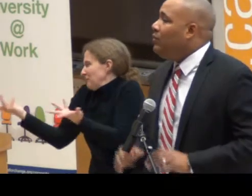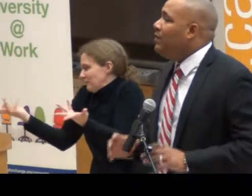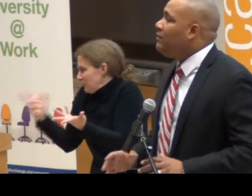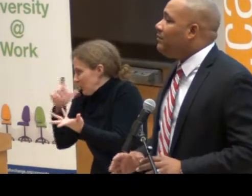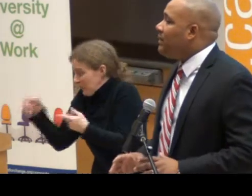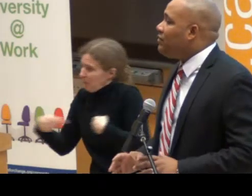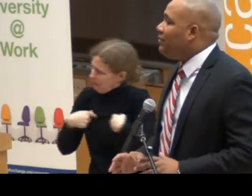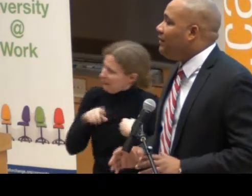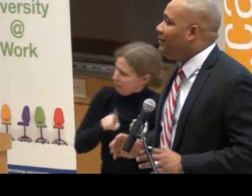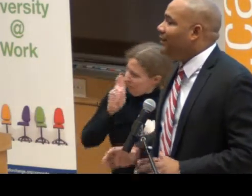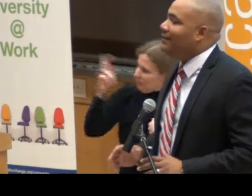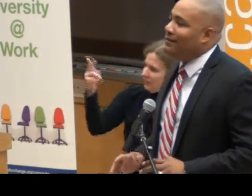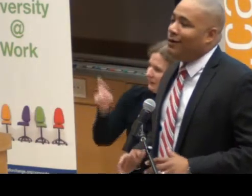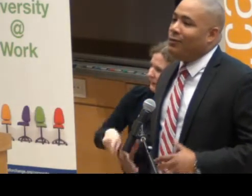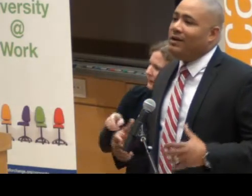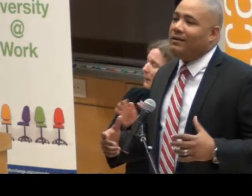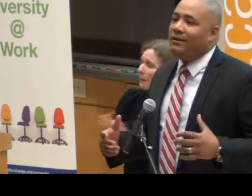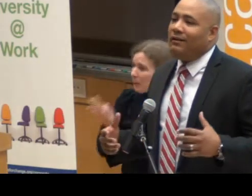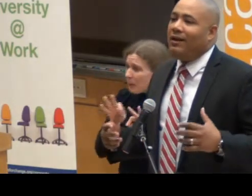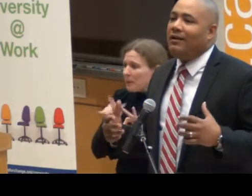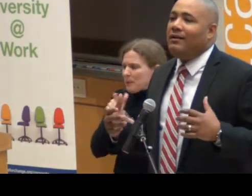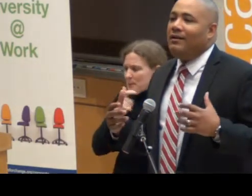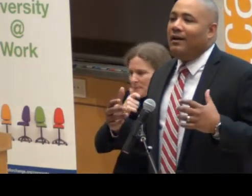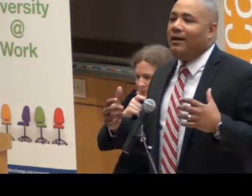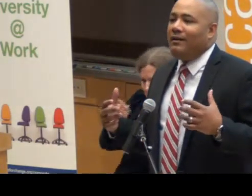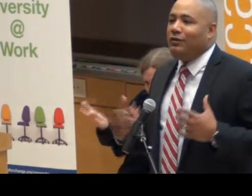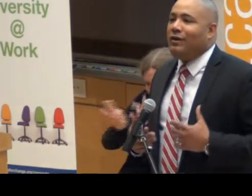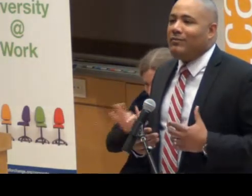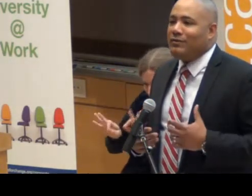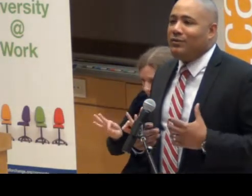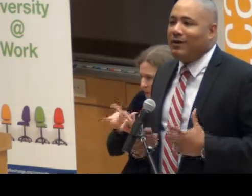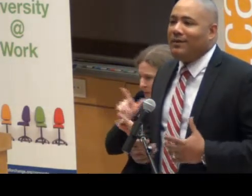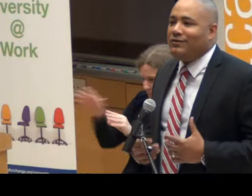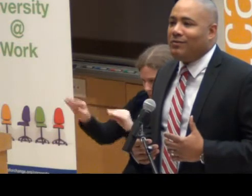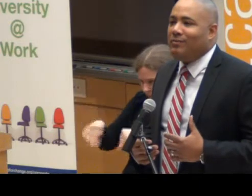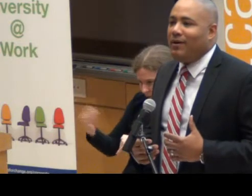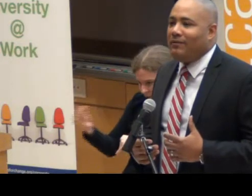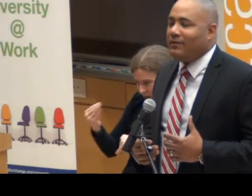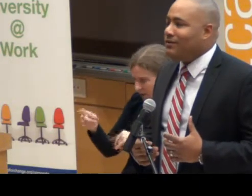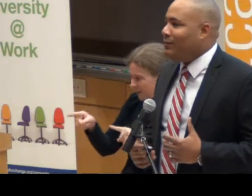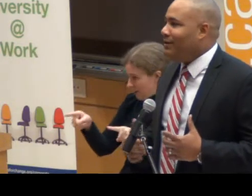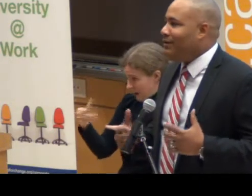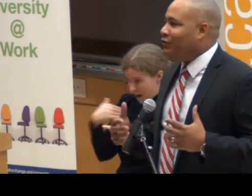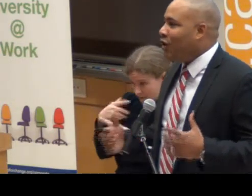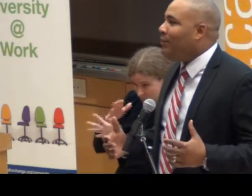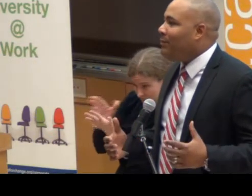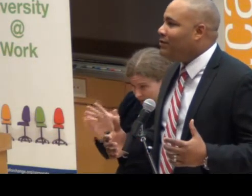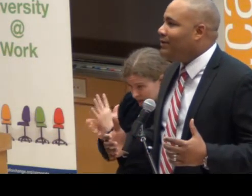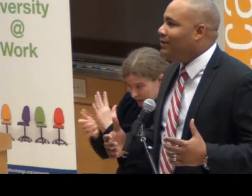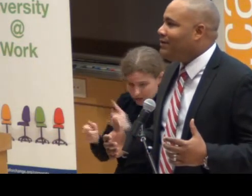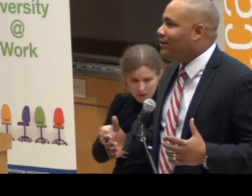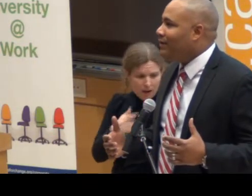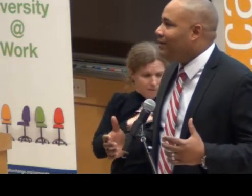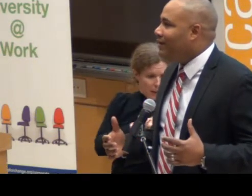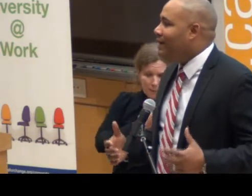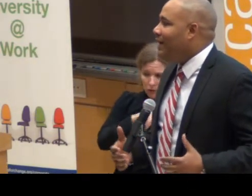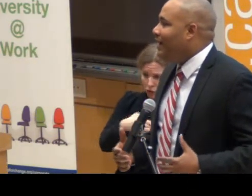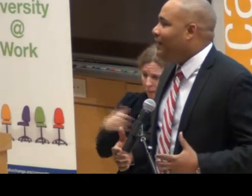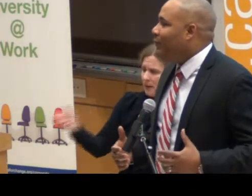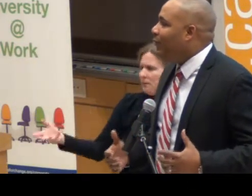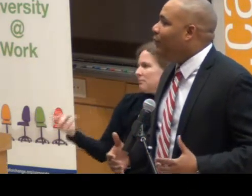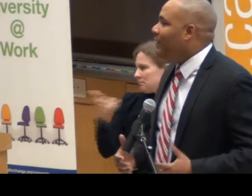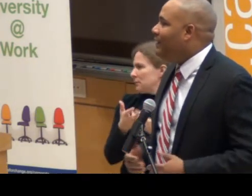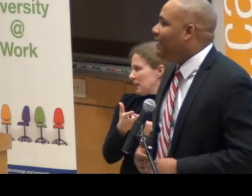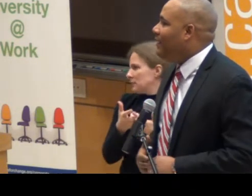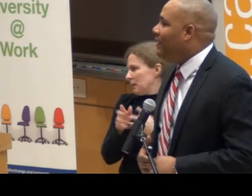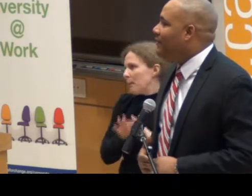example. We need to make sure that at the end of the day, we can align newcomers who are coming into our province with the job opportunities that are here.